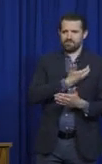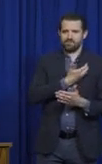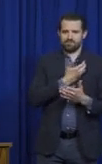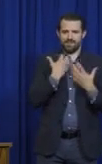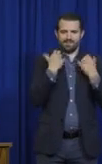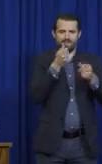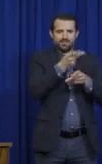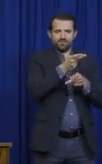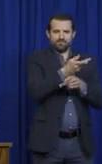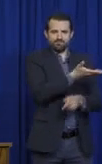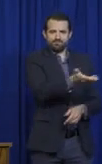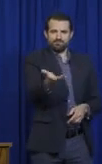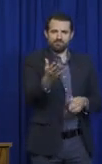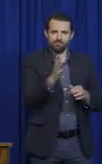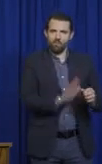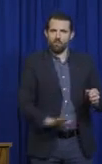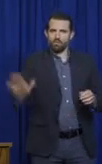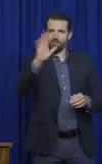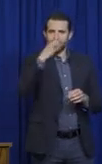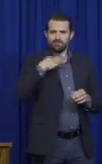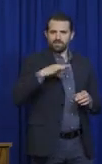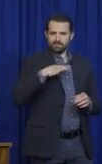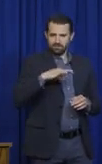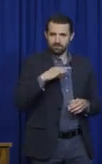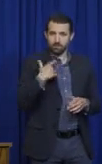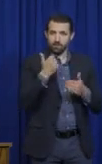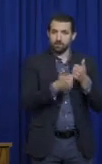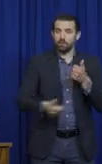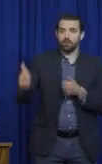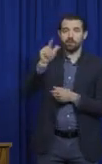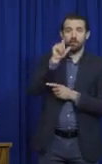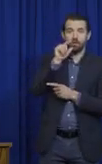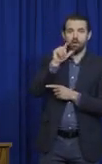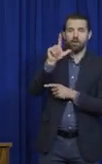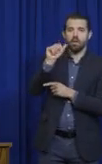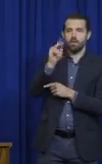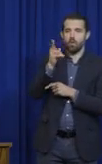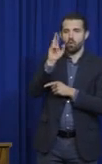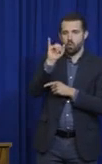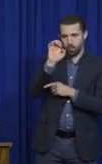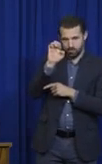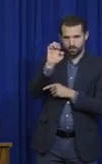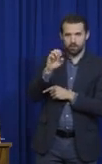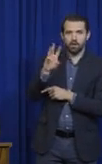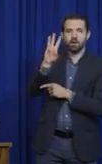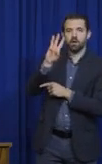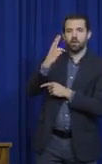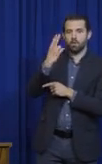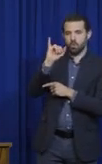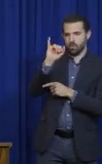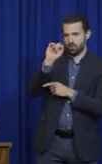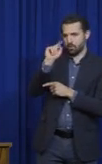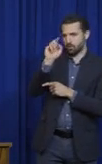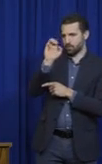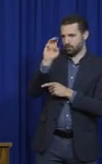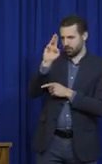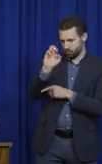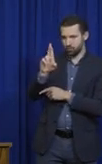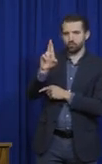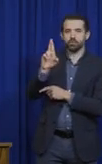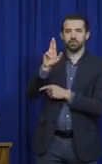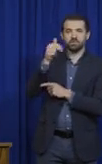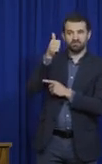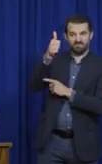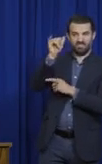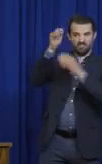by Chaplain Lori Hamilton Whittemore, who's taken the lead in facilitating this, along with the Maine CDC